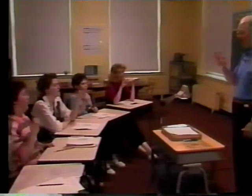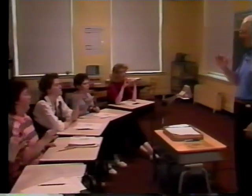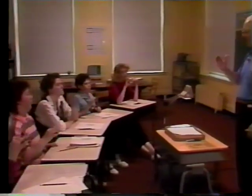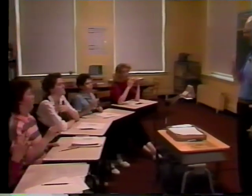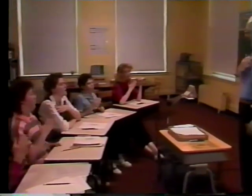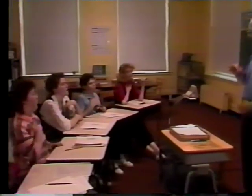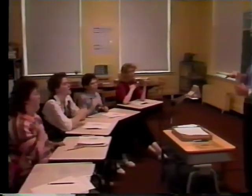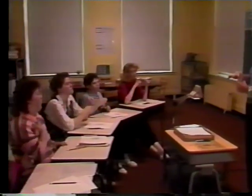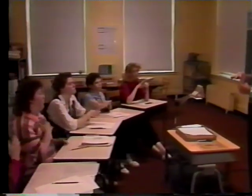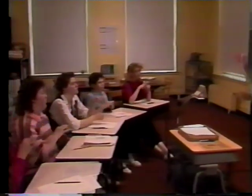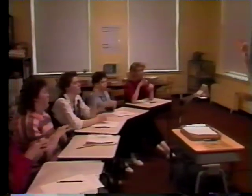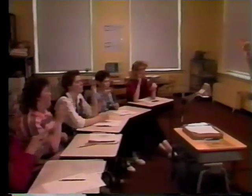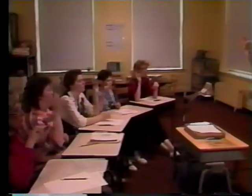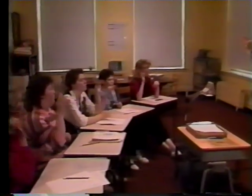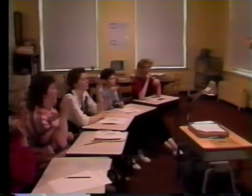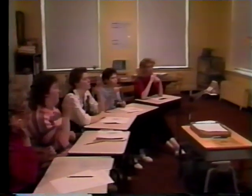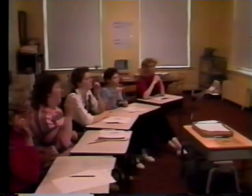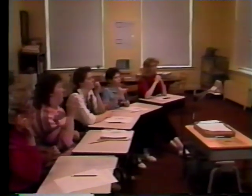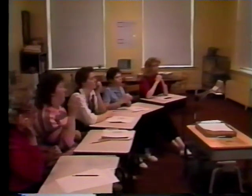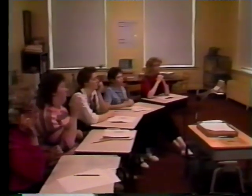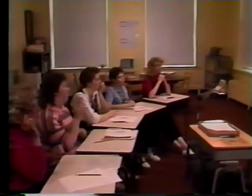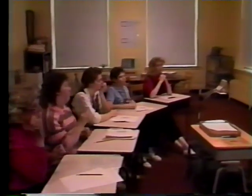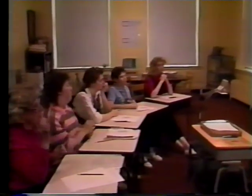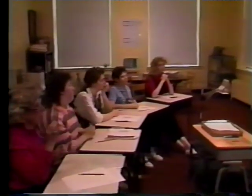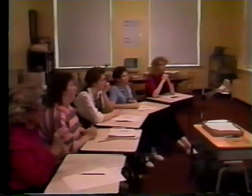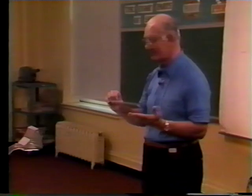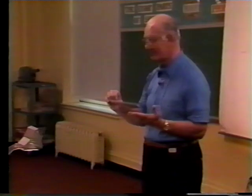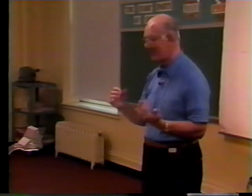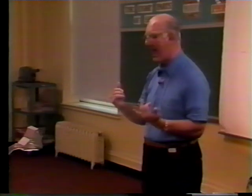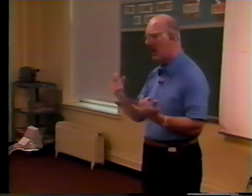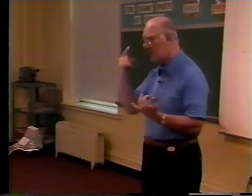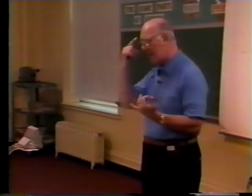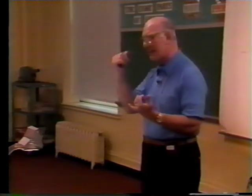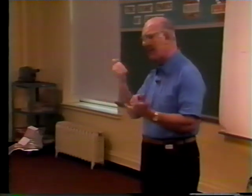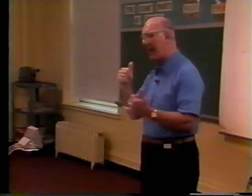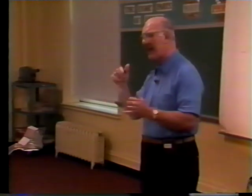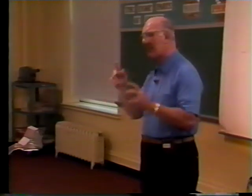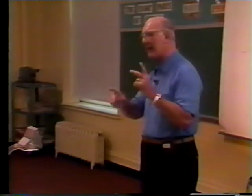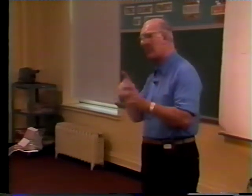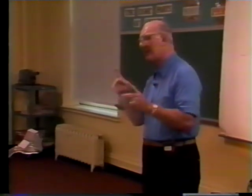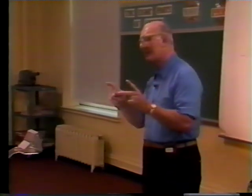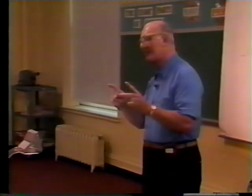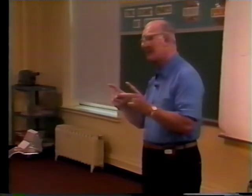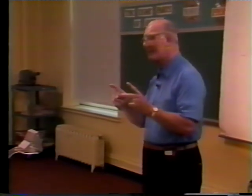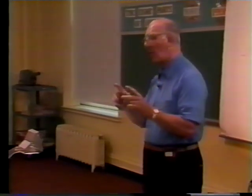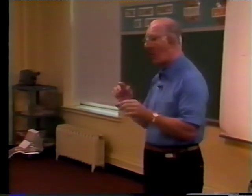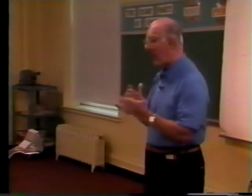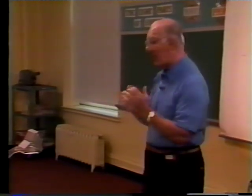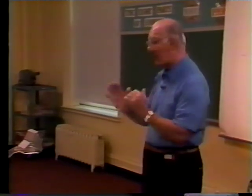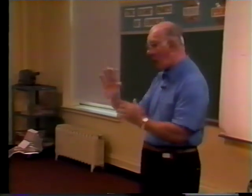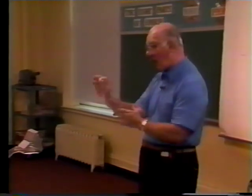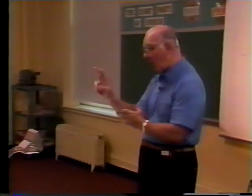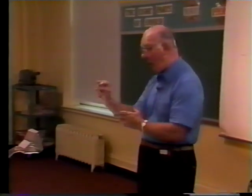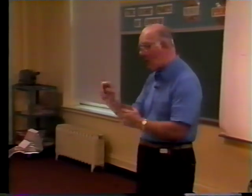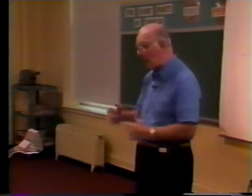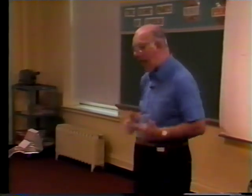of my soul. You think of any people Or maybe your own